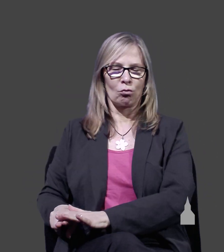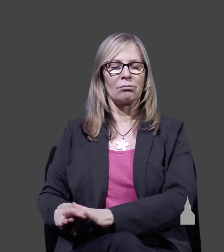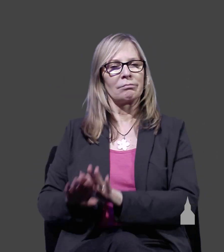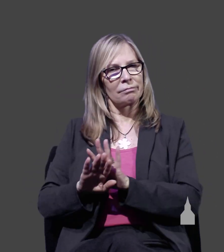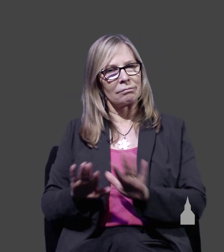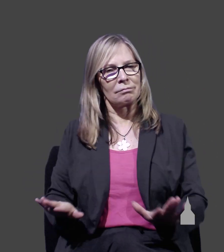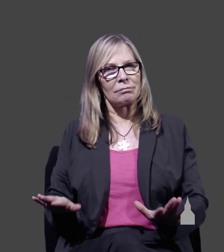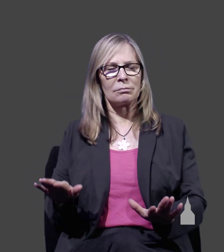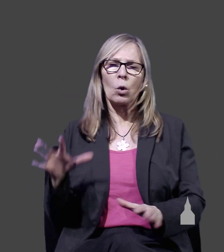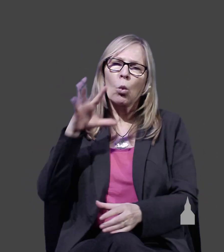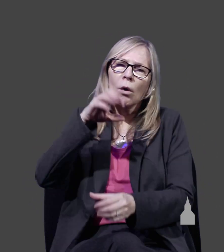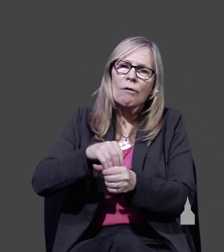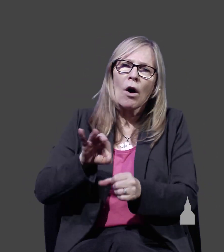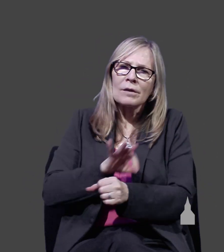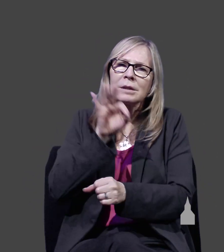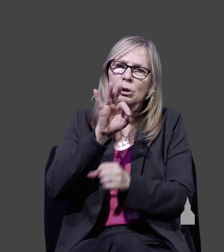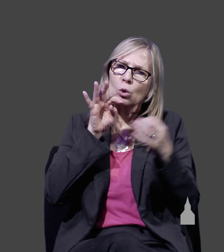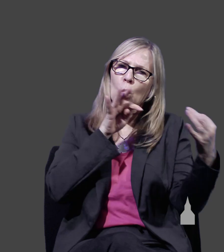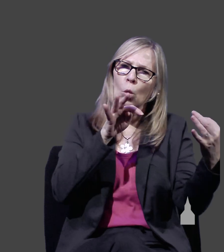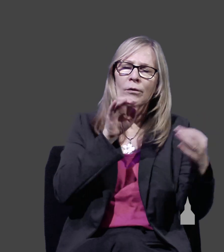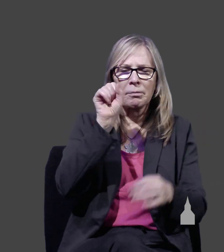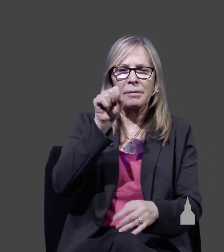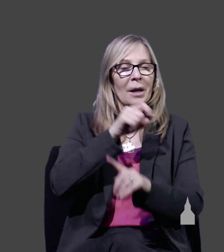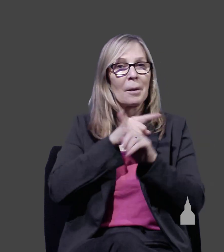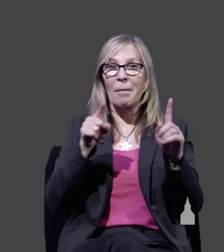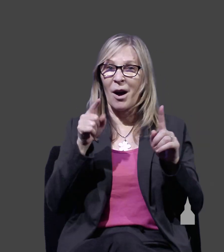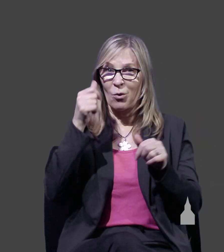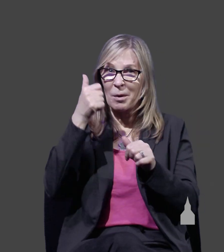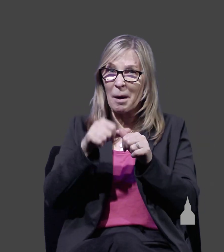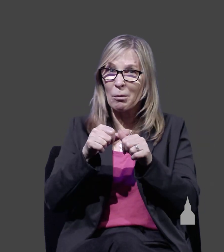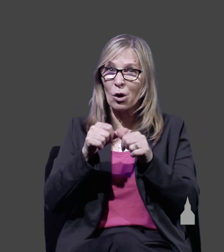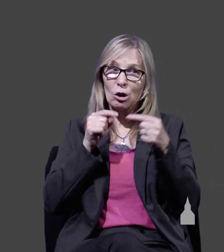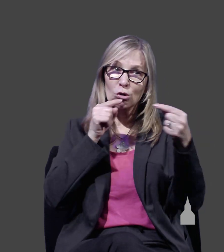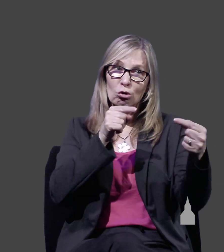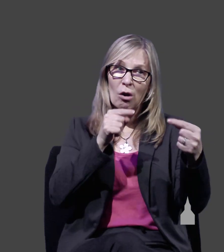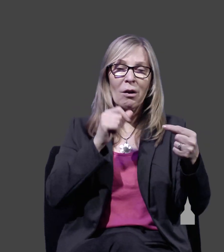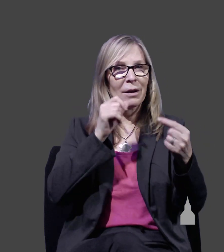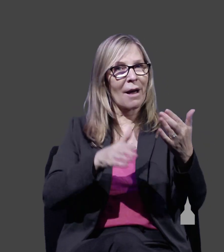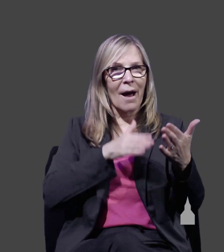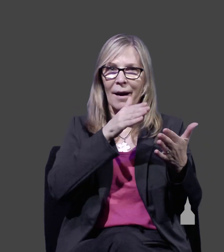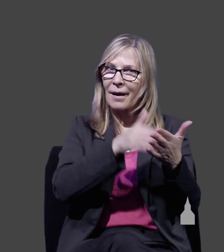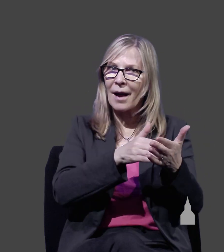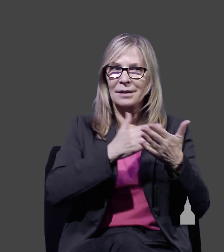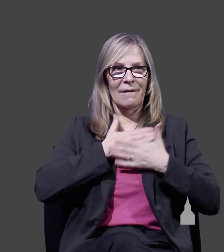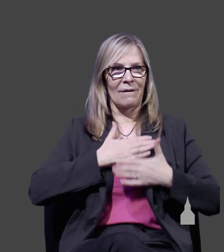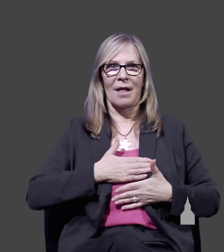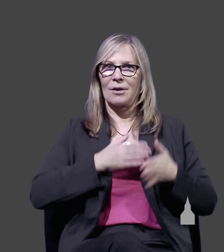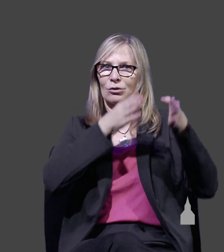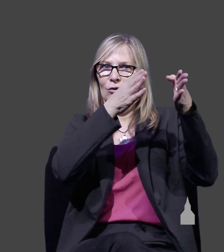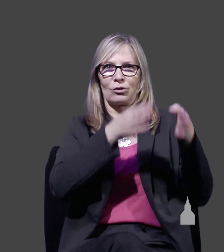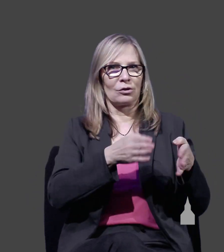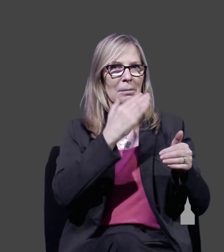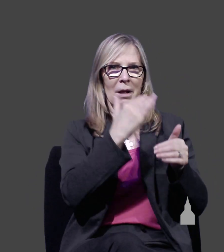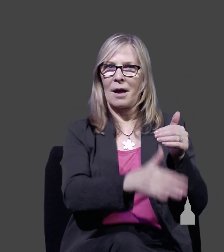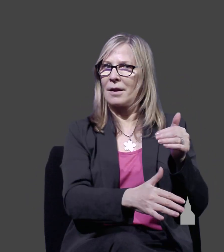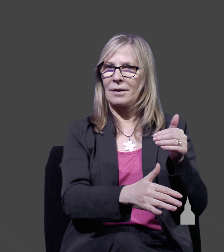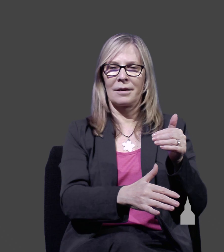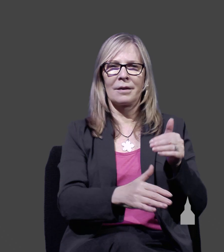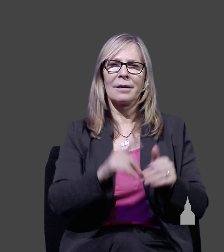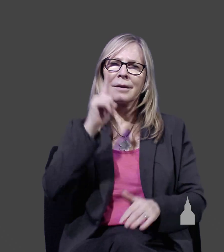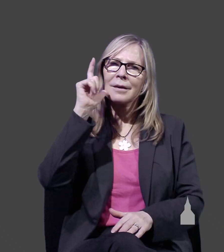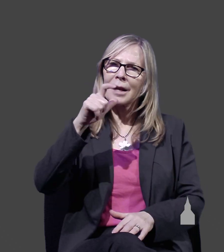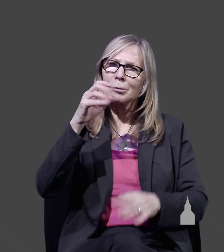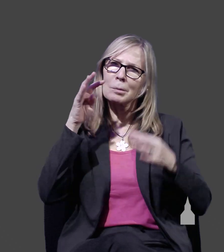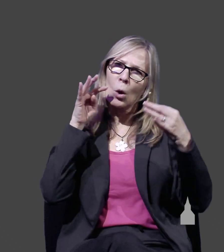We're engaged in spiritual warfare, but remember, our struggle's not against flesh and blood. We're not to be at war with our society